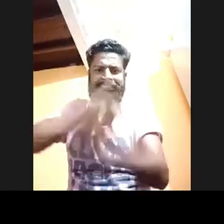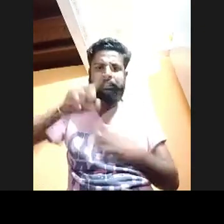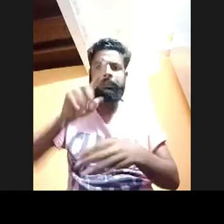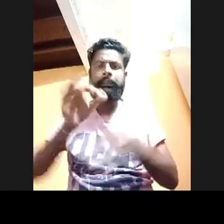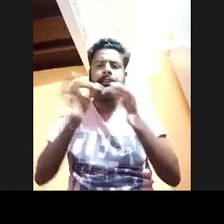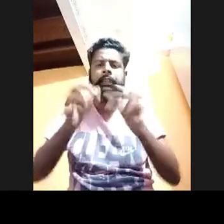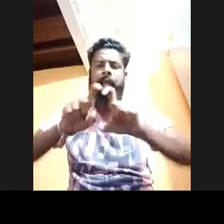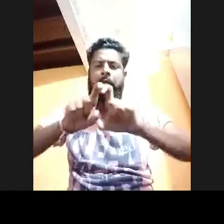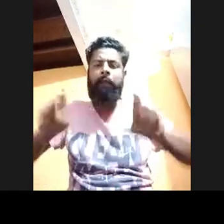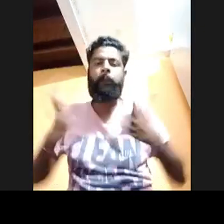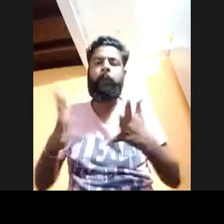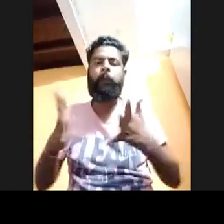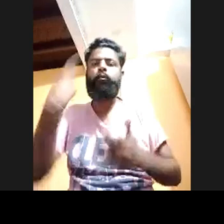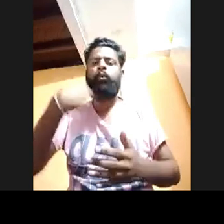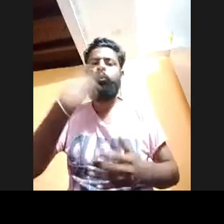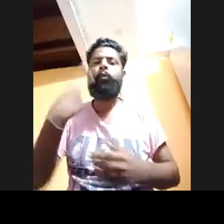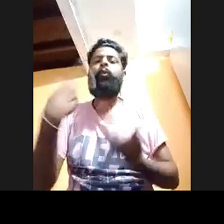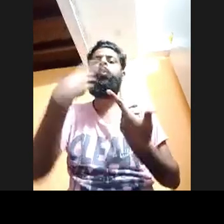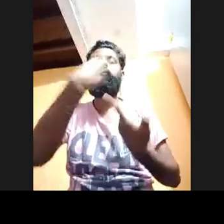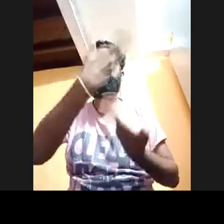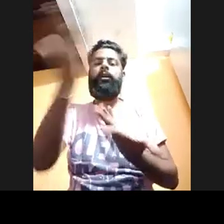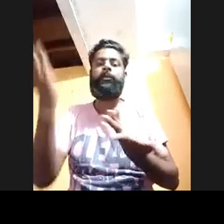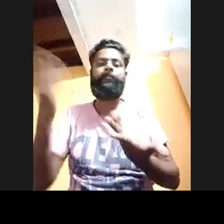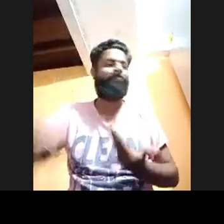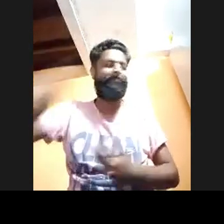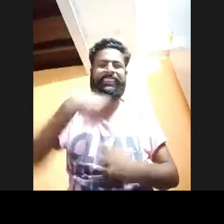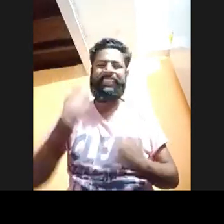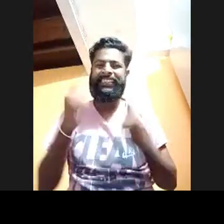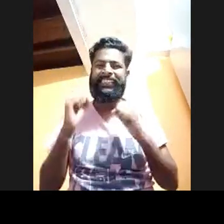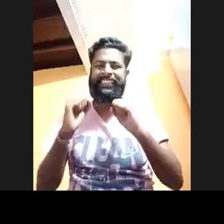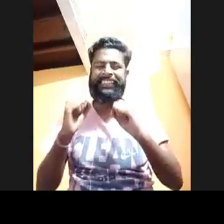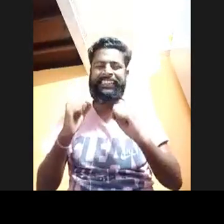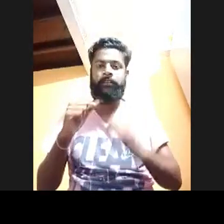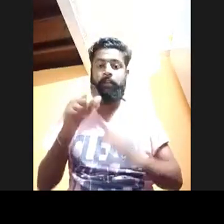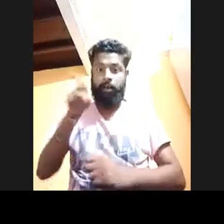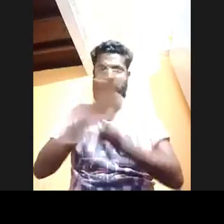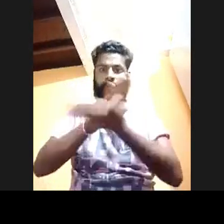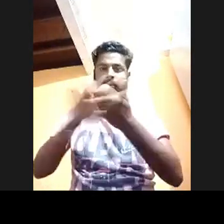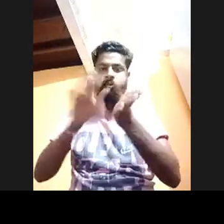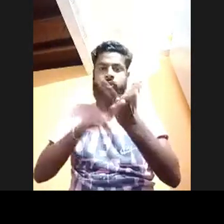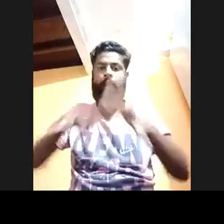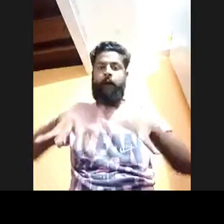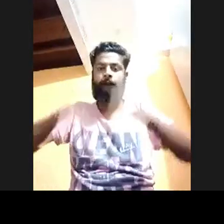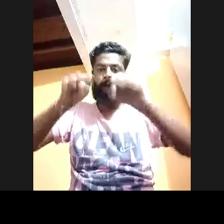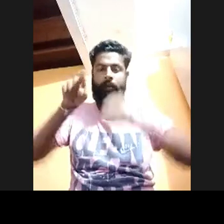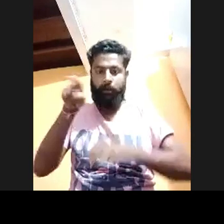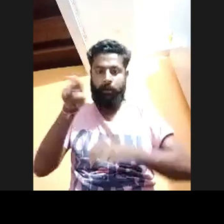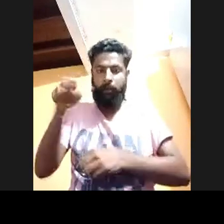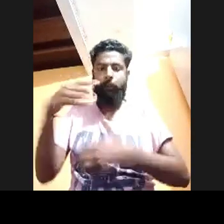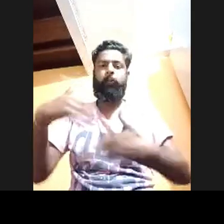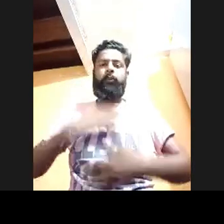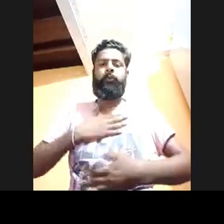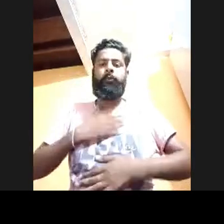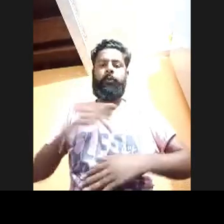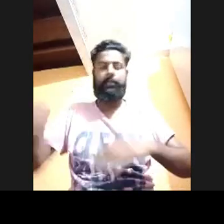language, and we had really mixed views. We didn't have a clear explanation. We didn't know much about it. It was very difficult for us to understand. But here,